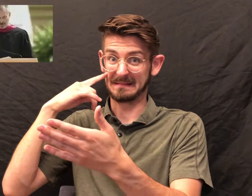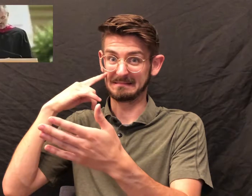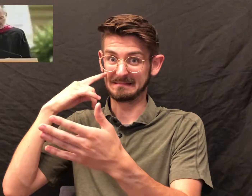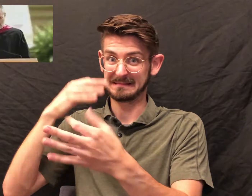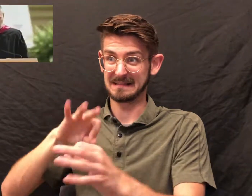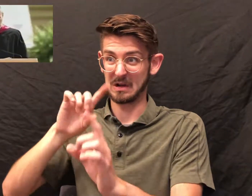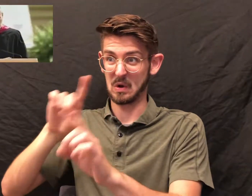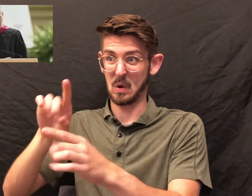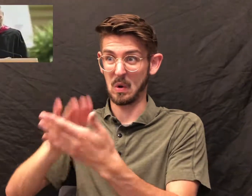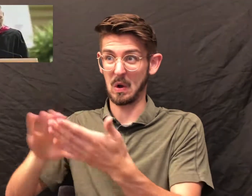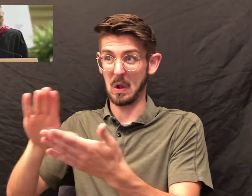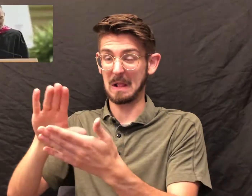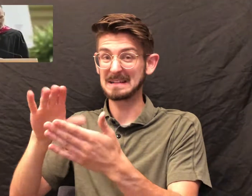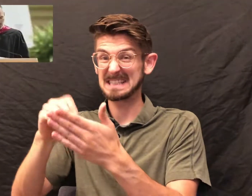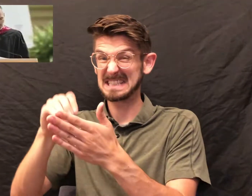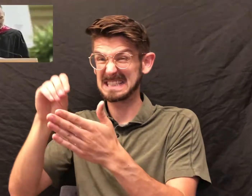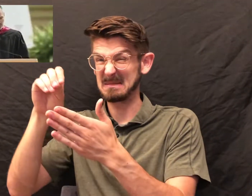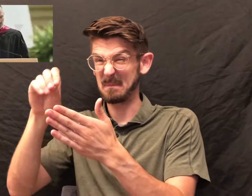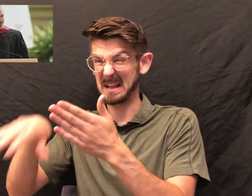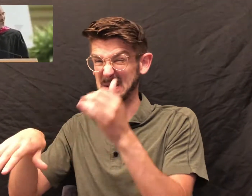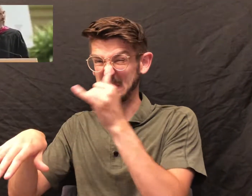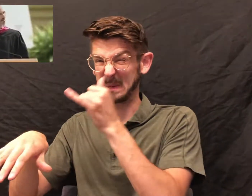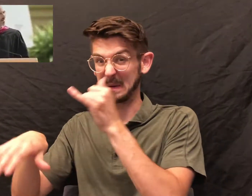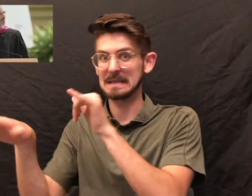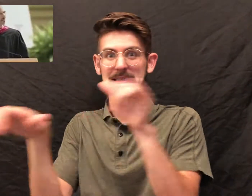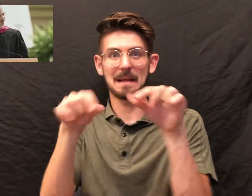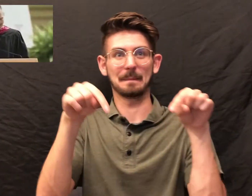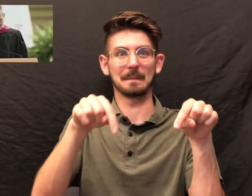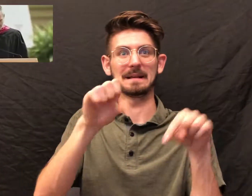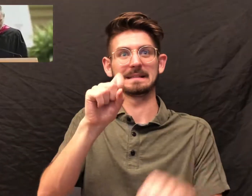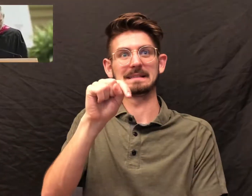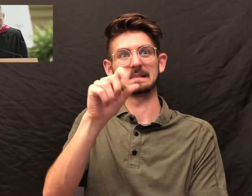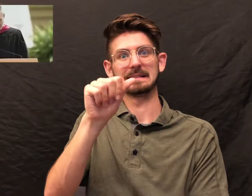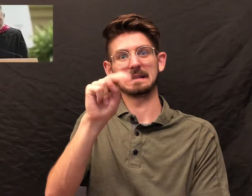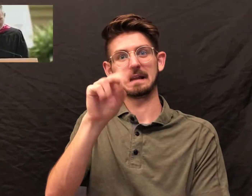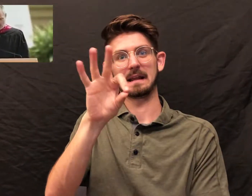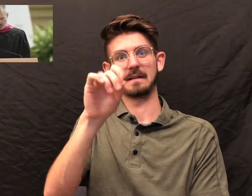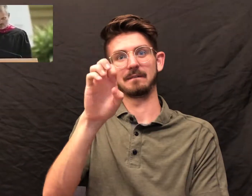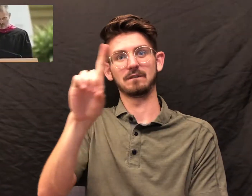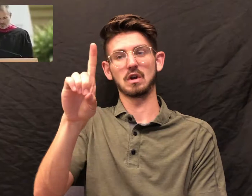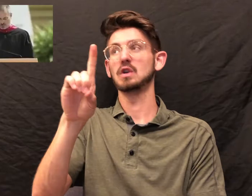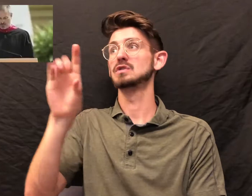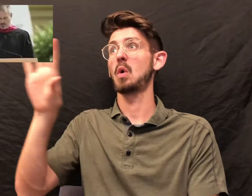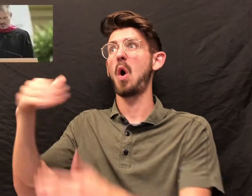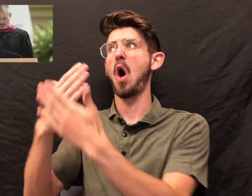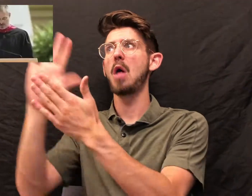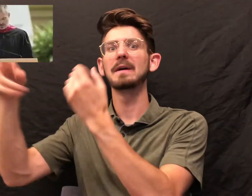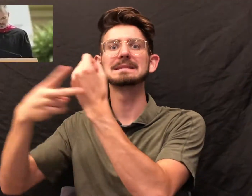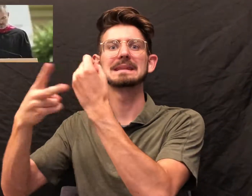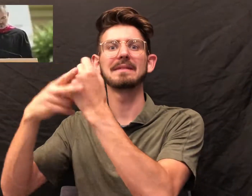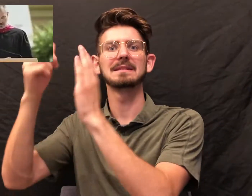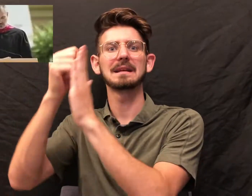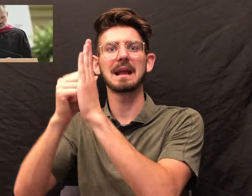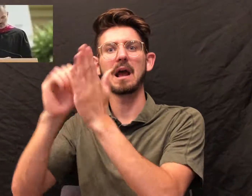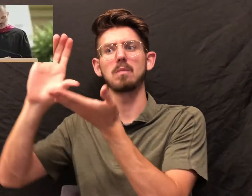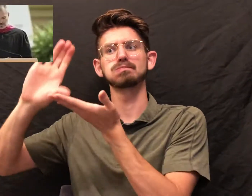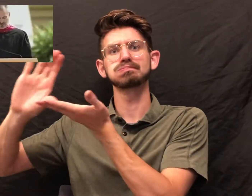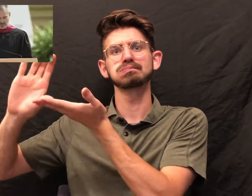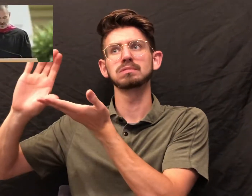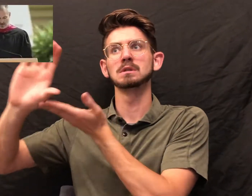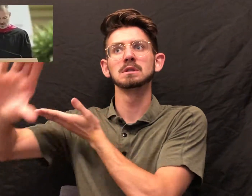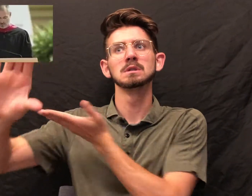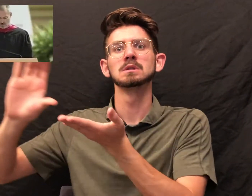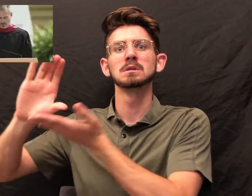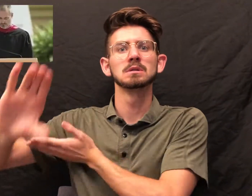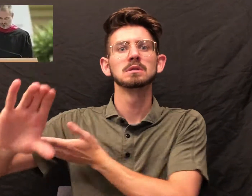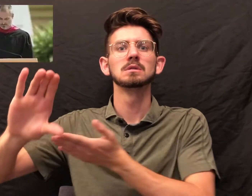Stanford. And all of my working class parents' savings were being spent on my college tuition. After 6 months, I couldn't